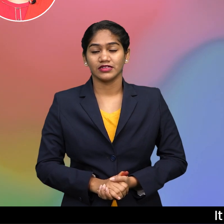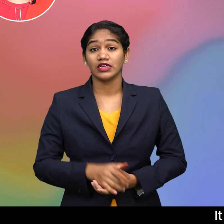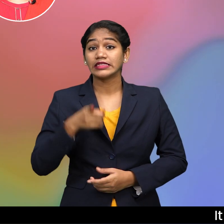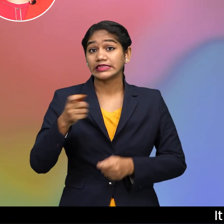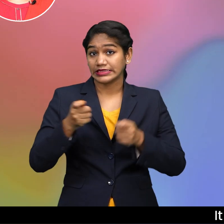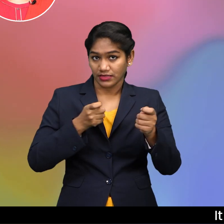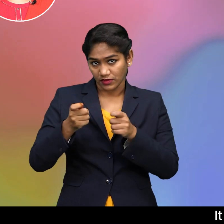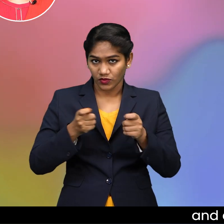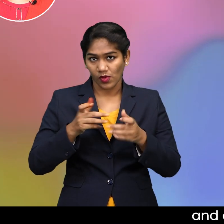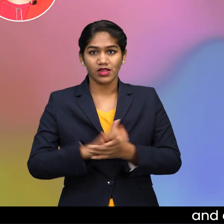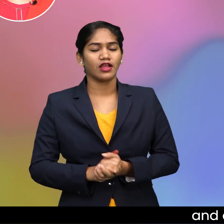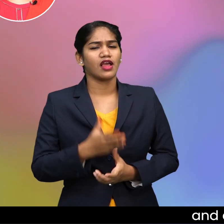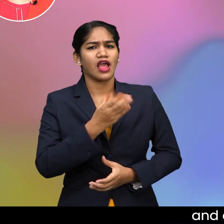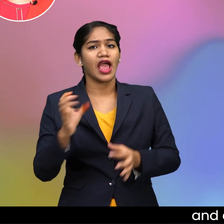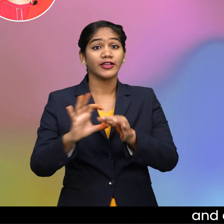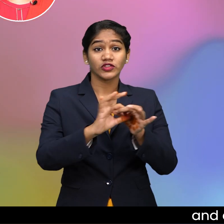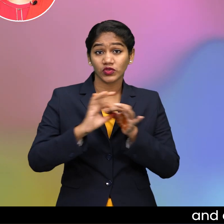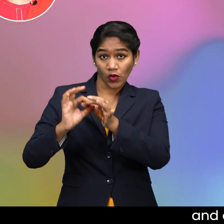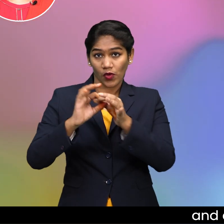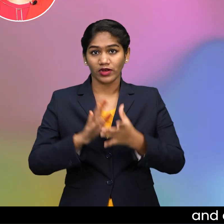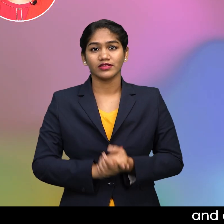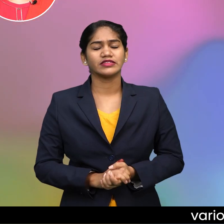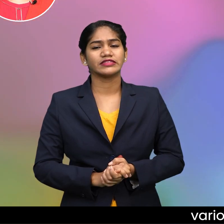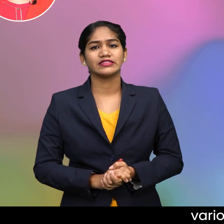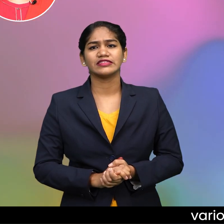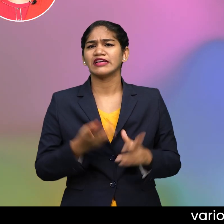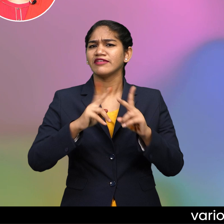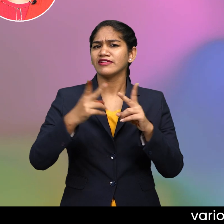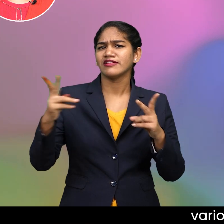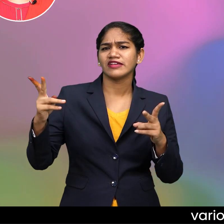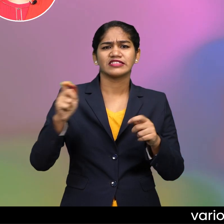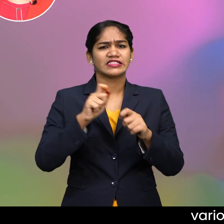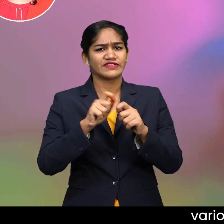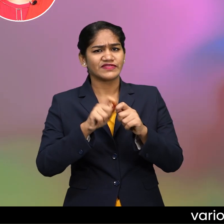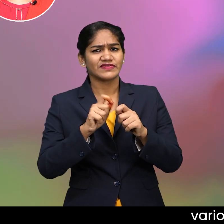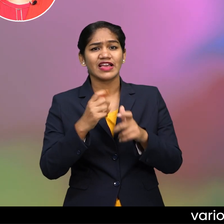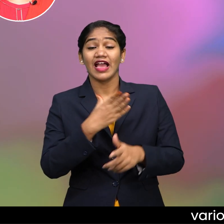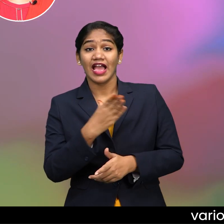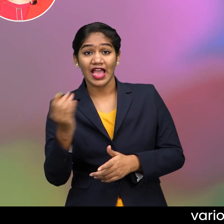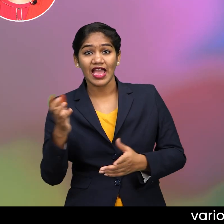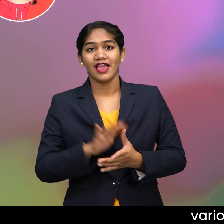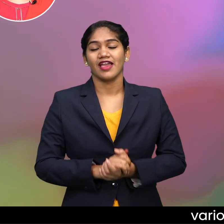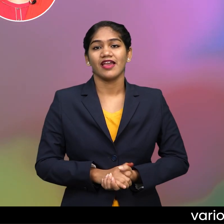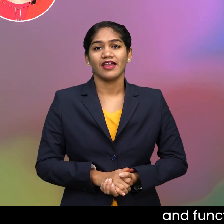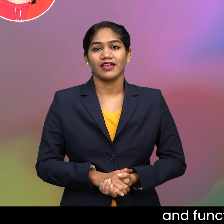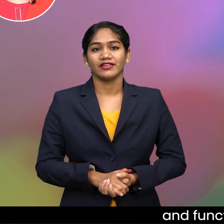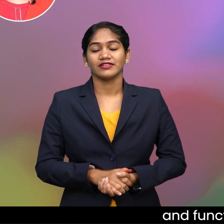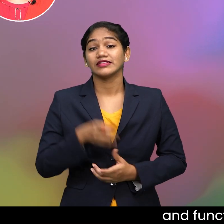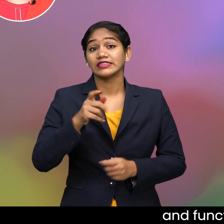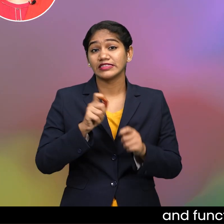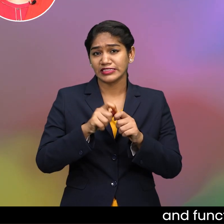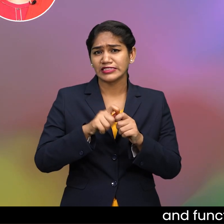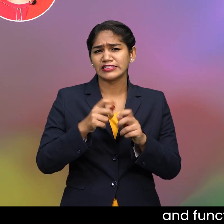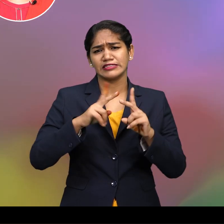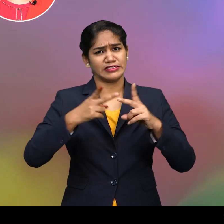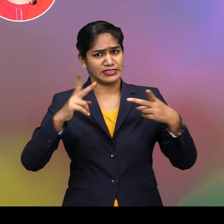It controls and coordinates various activities and functions